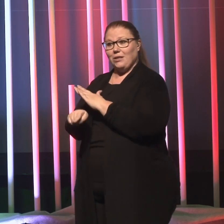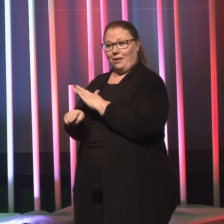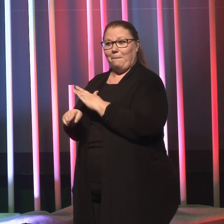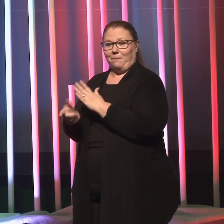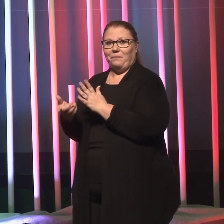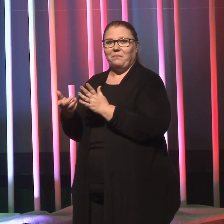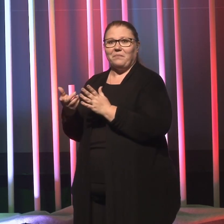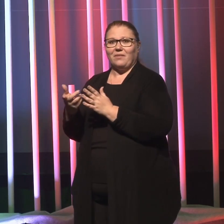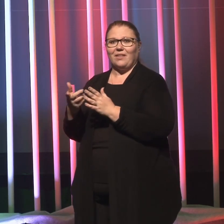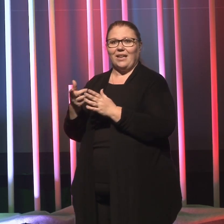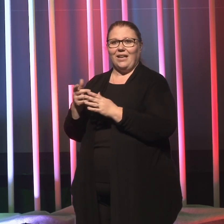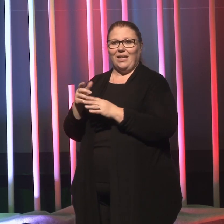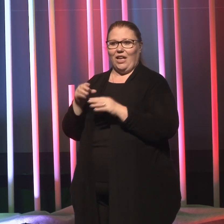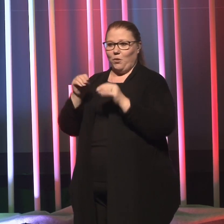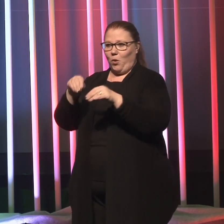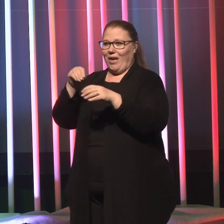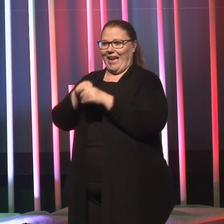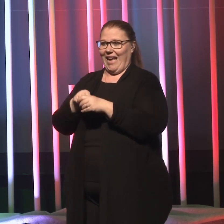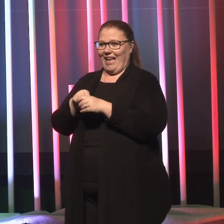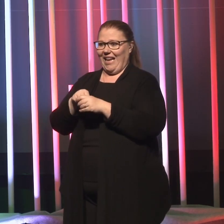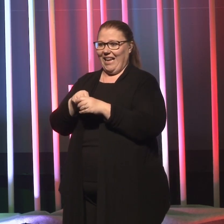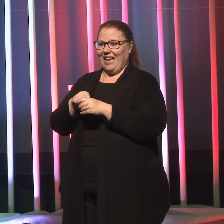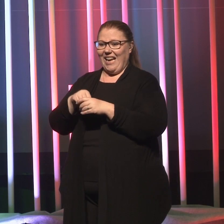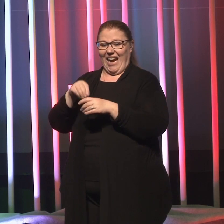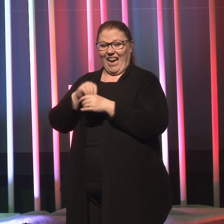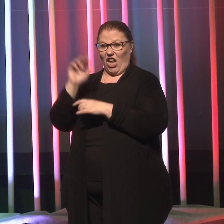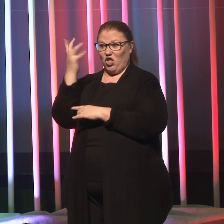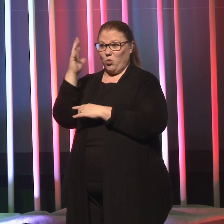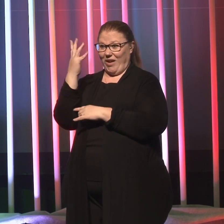He was placed in a hollow tree and sewn in half.